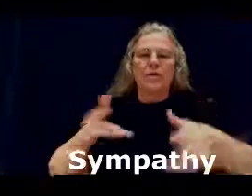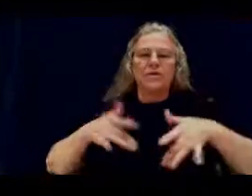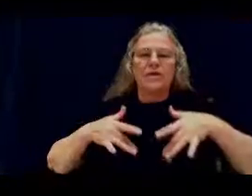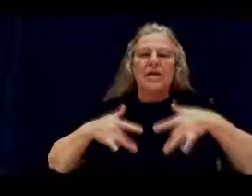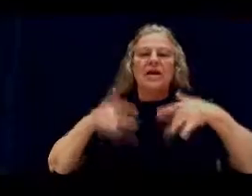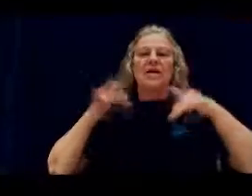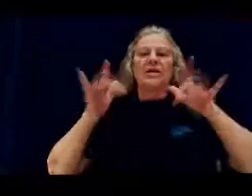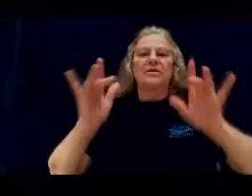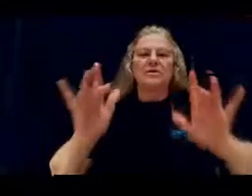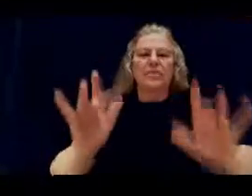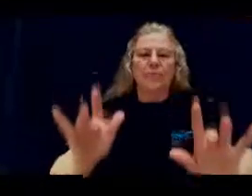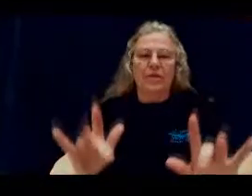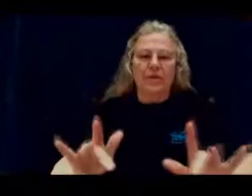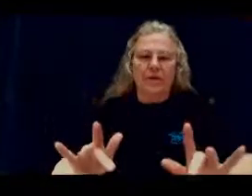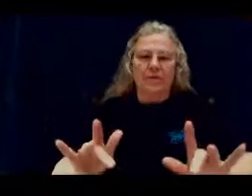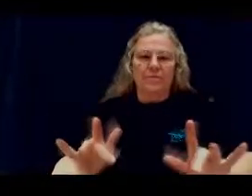else. Sympathy.